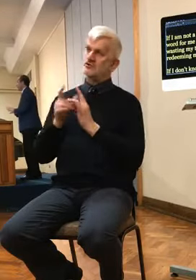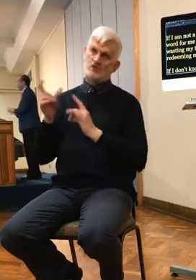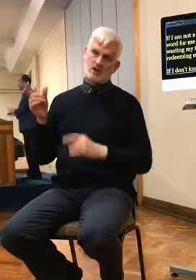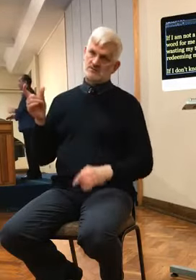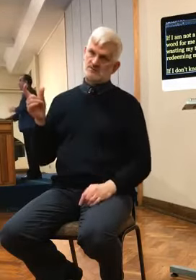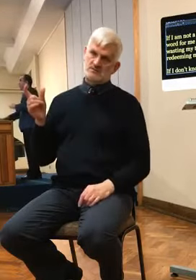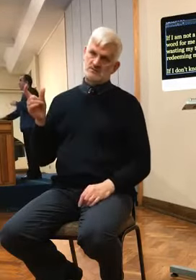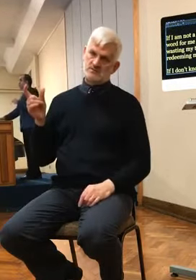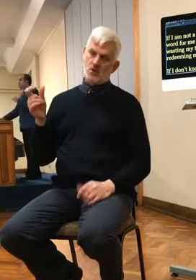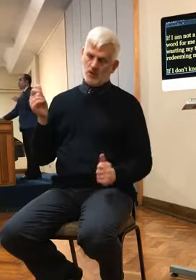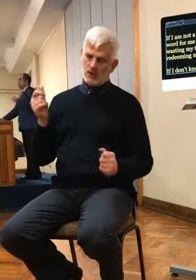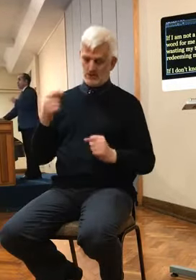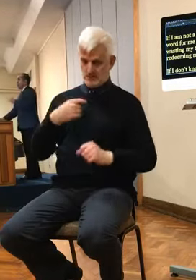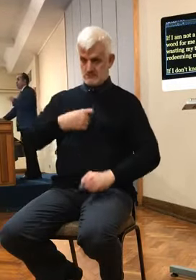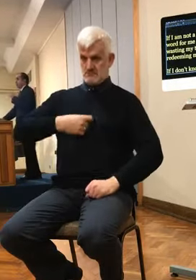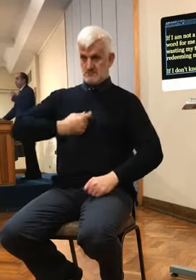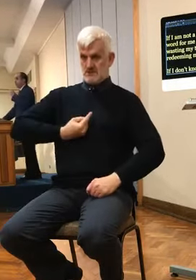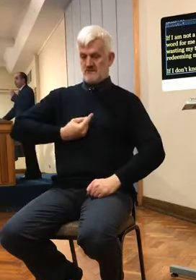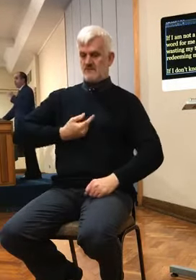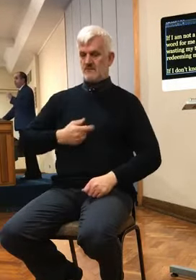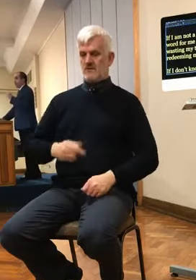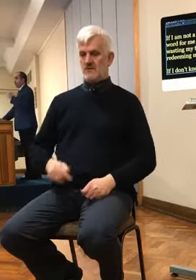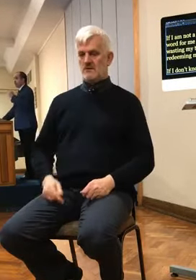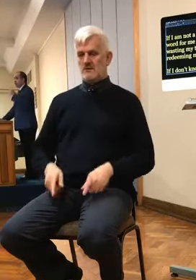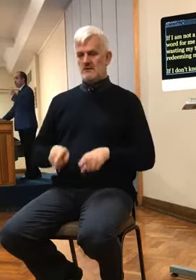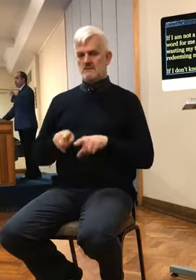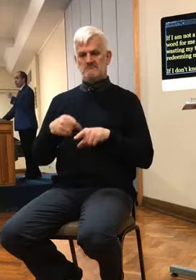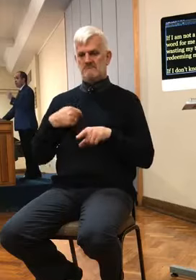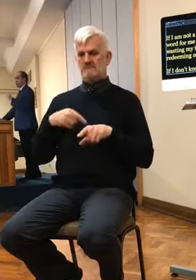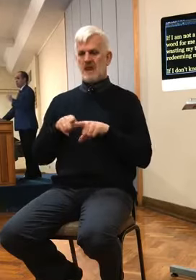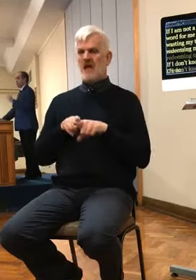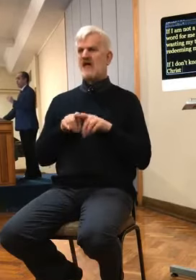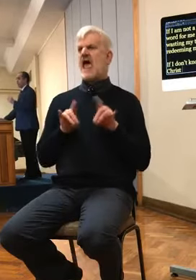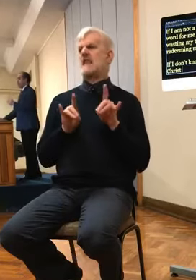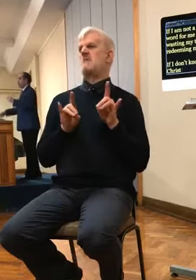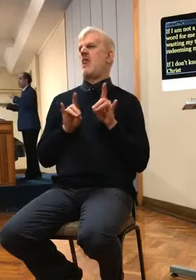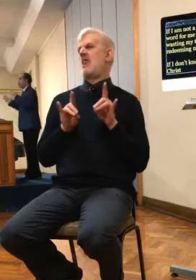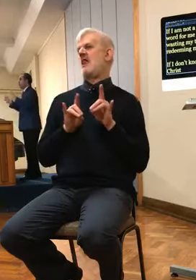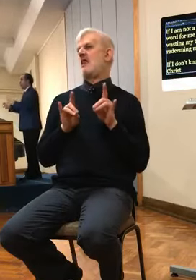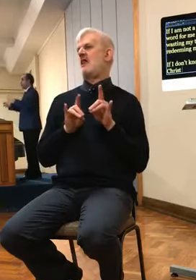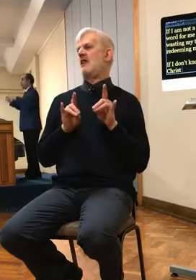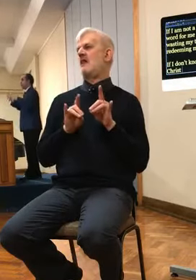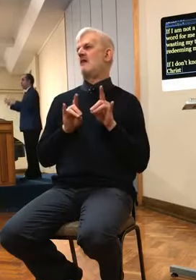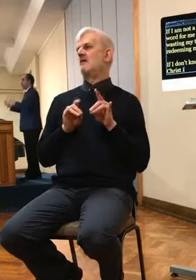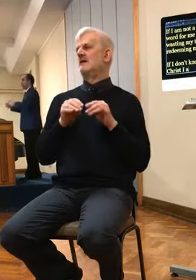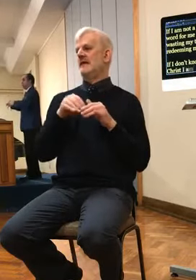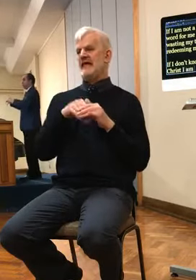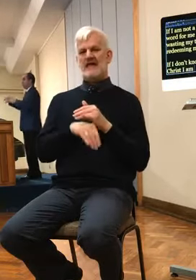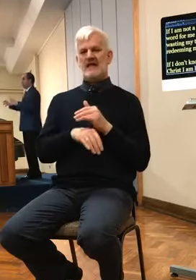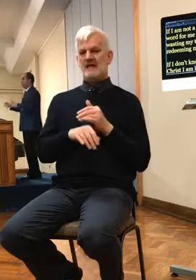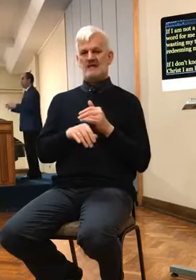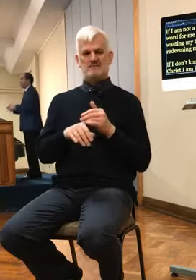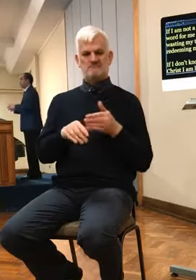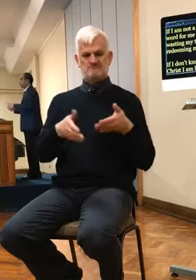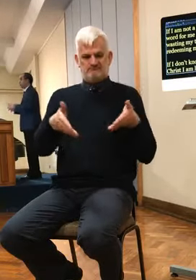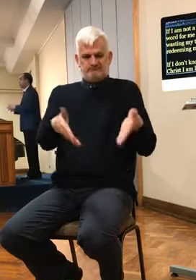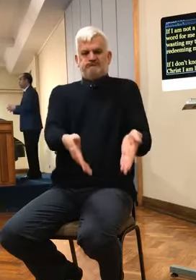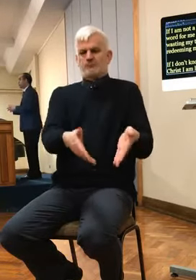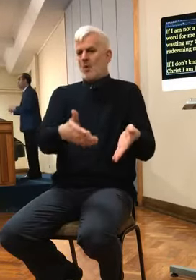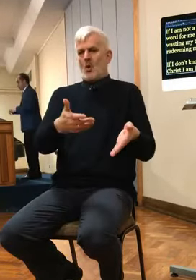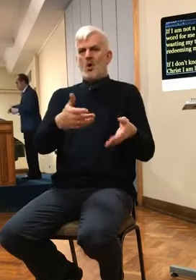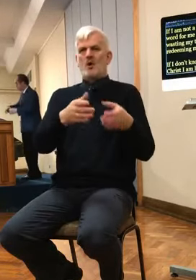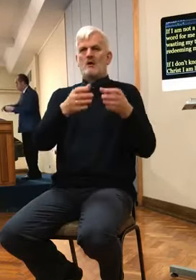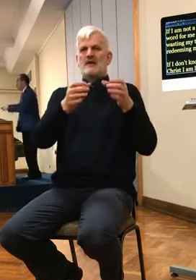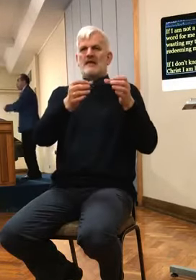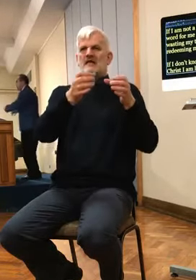picture here, he is like an animal in a dungeon, a wild animal in a cage. What is he